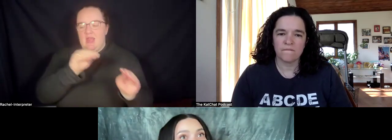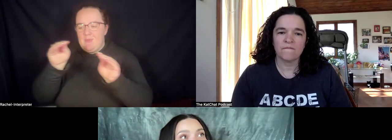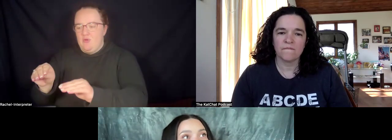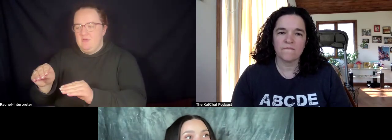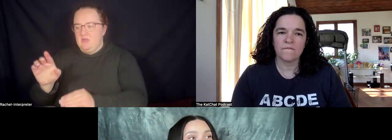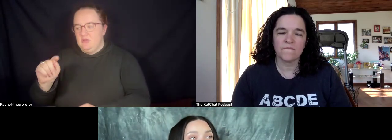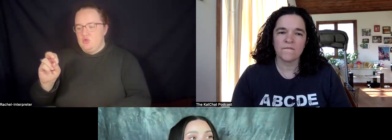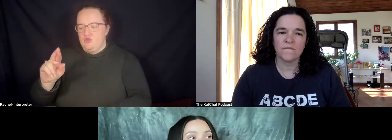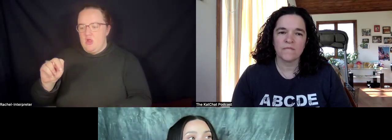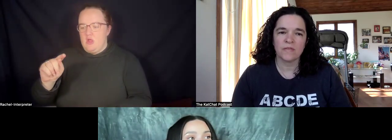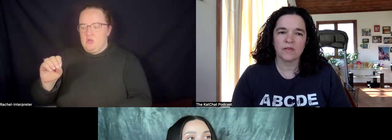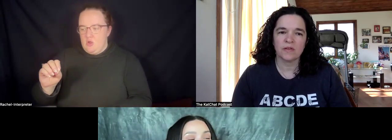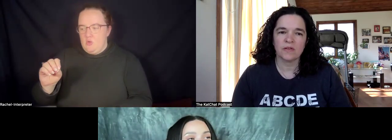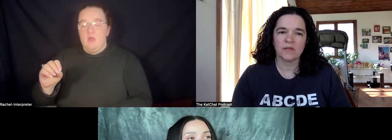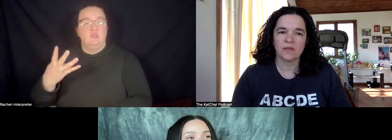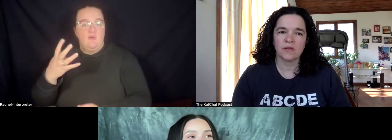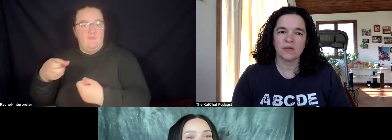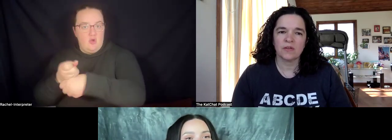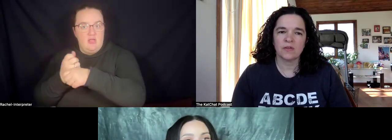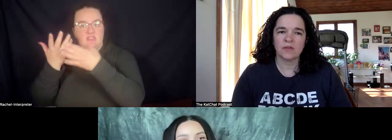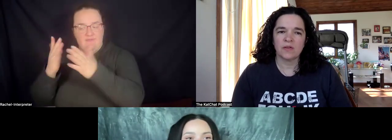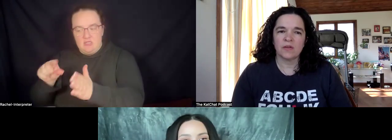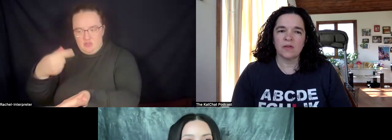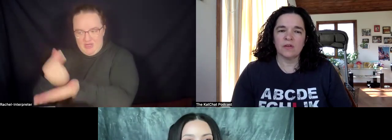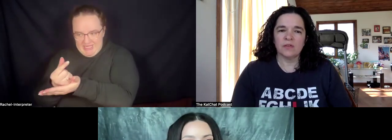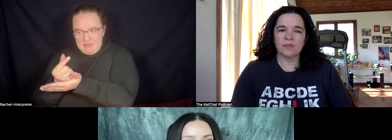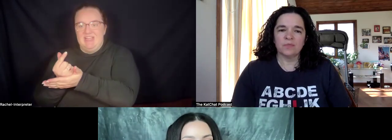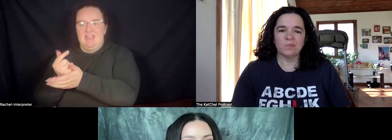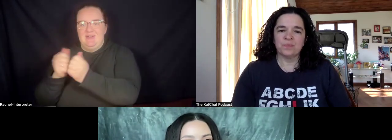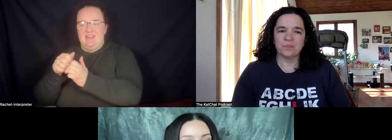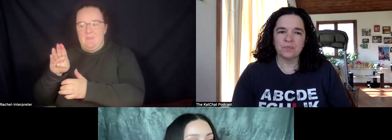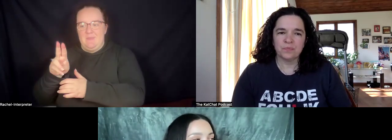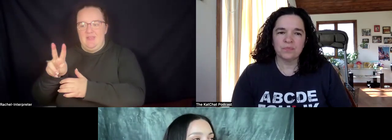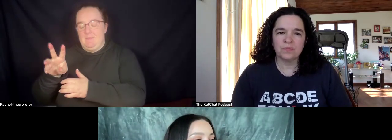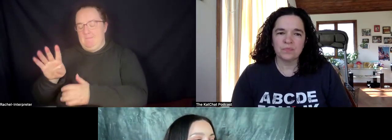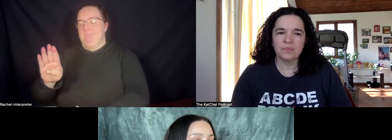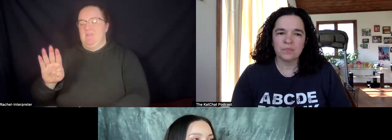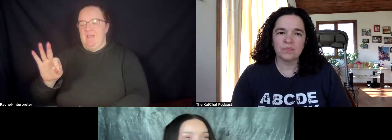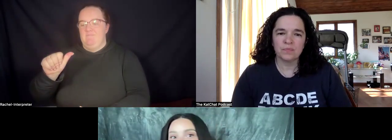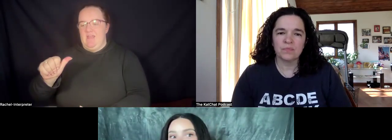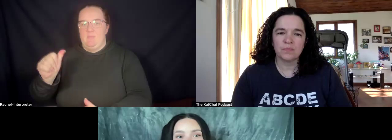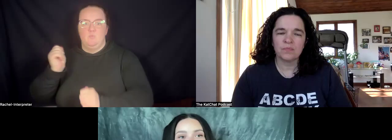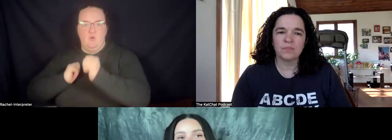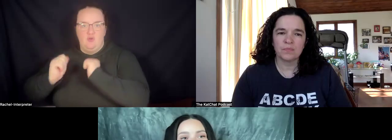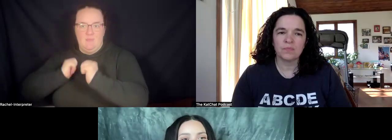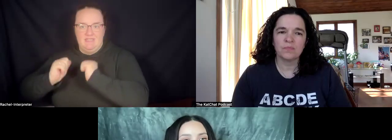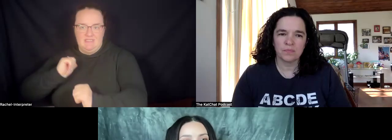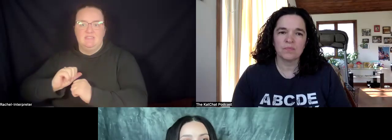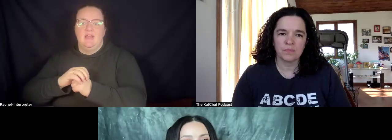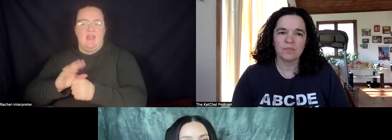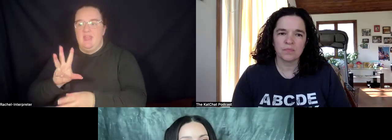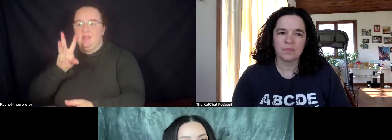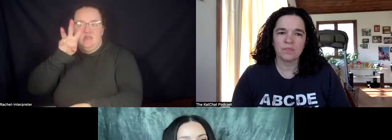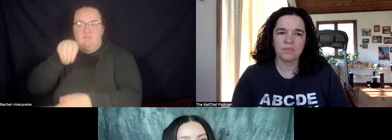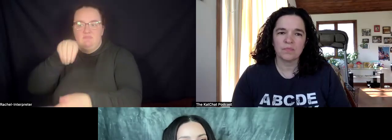graduated after 4 years there with a BFA in performance acting and launched into the world